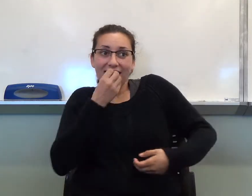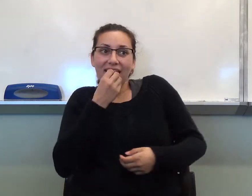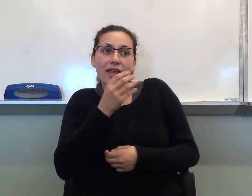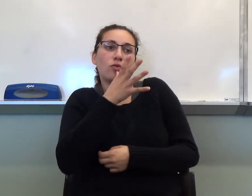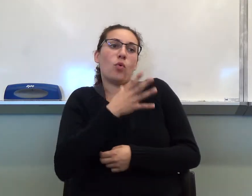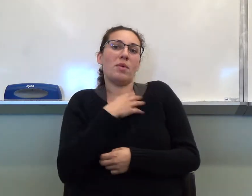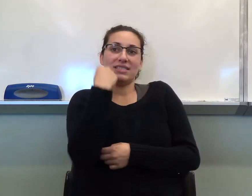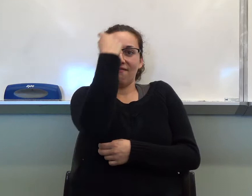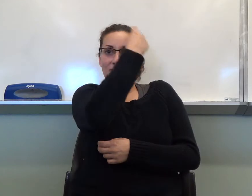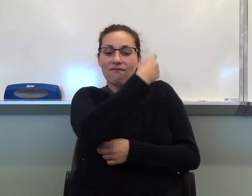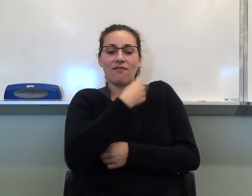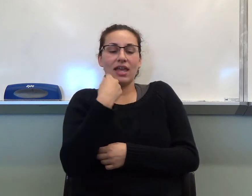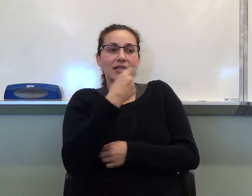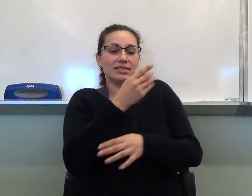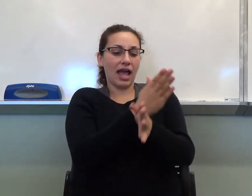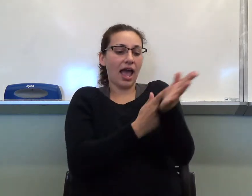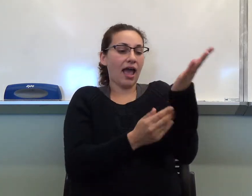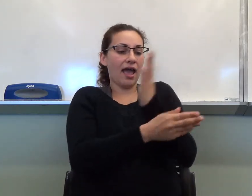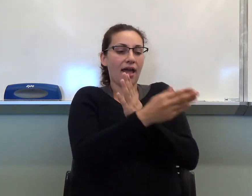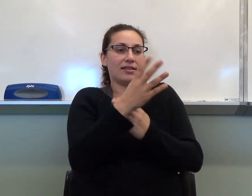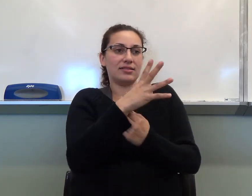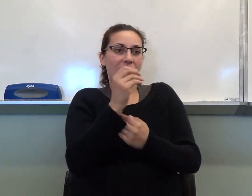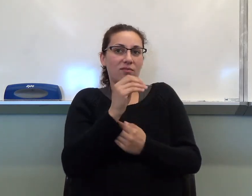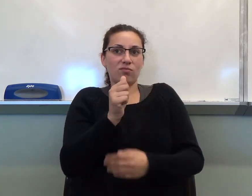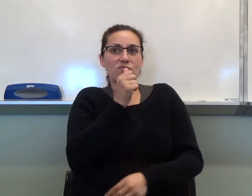figured out who it was right away, he can't run for dog